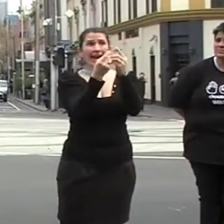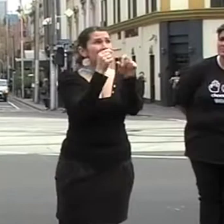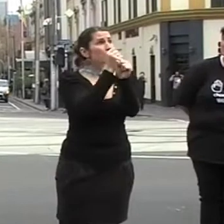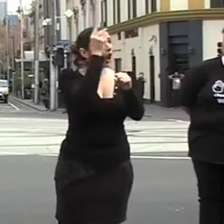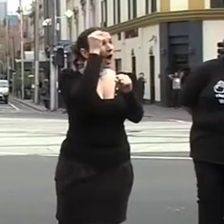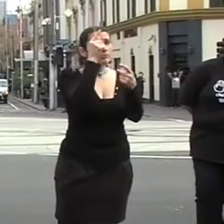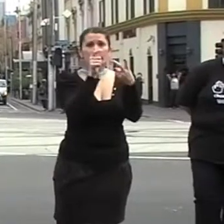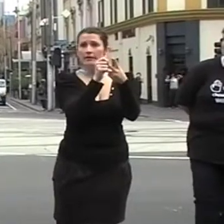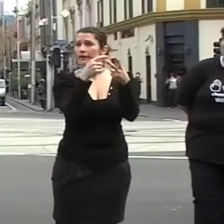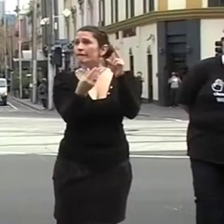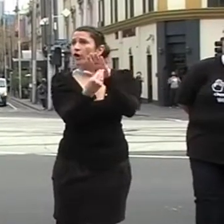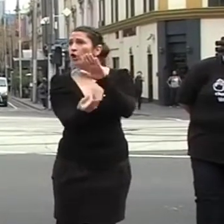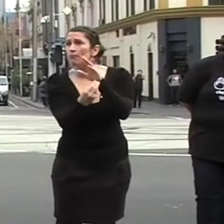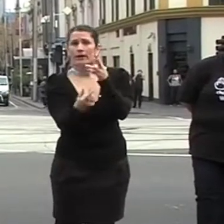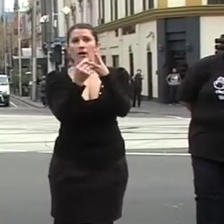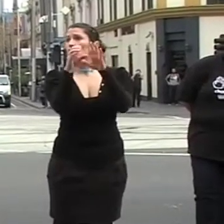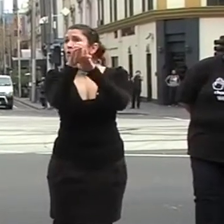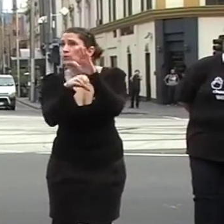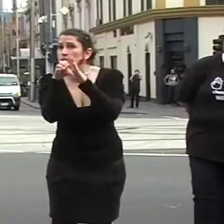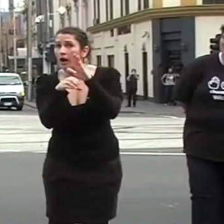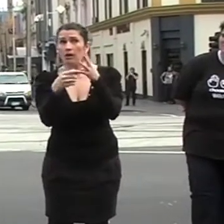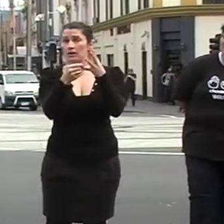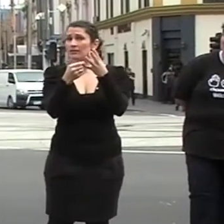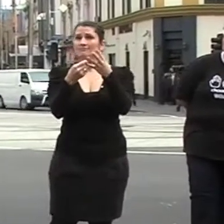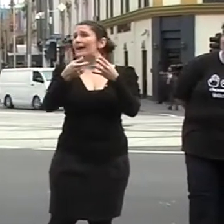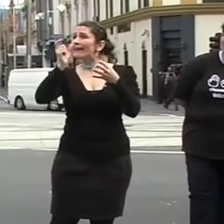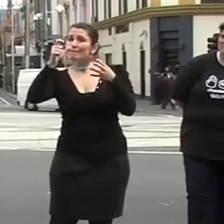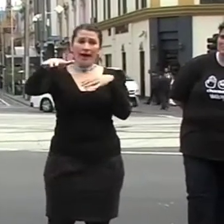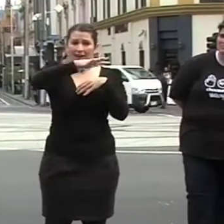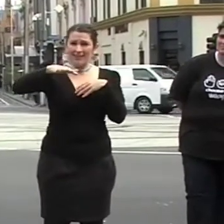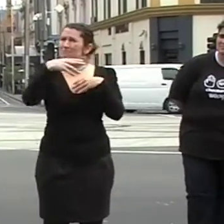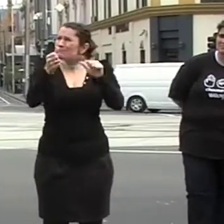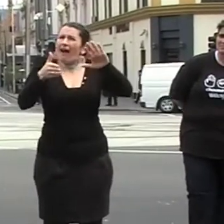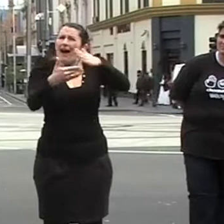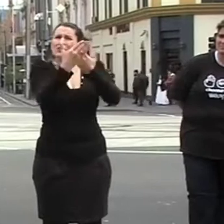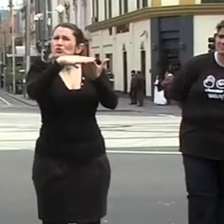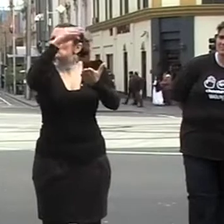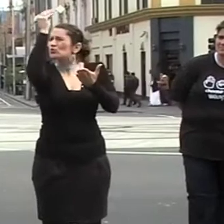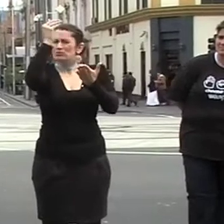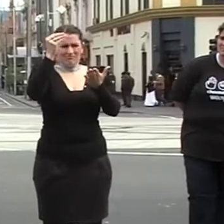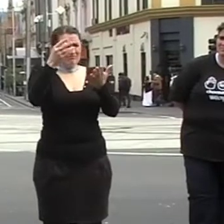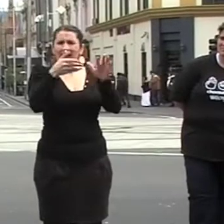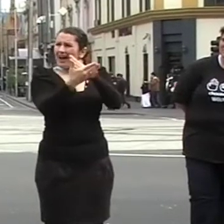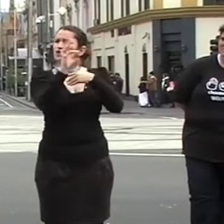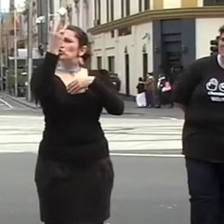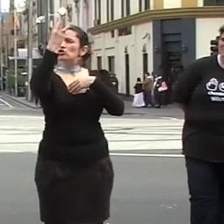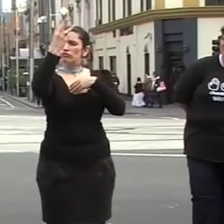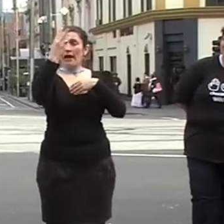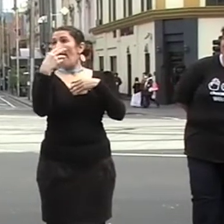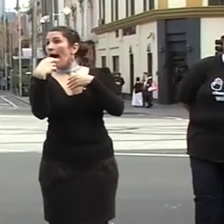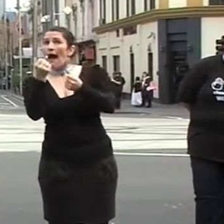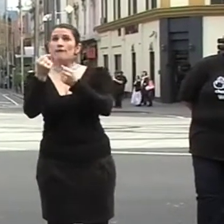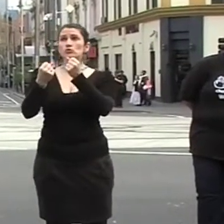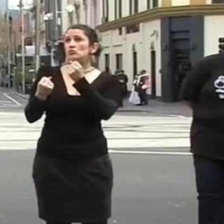library, photocopiers, computers, somewhere to eat, student advice counsellors.